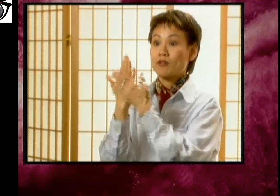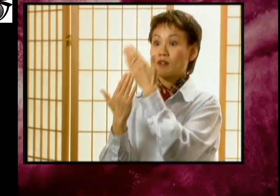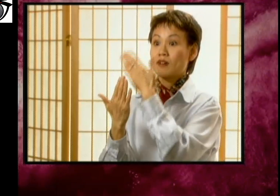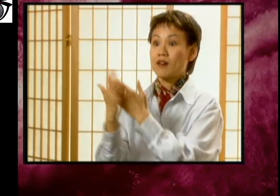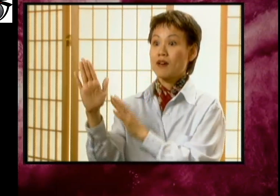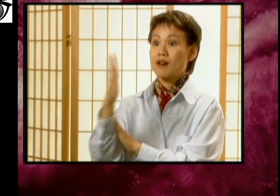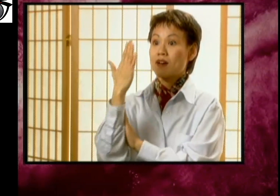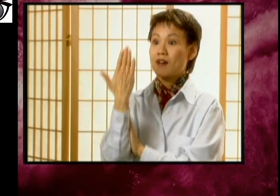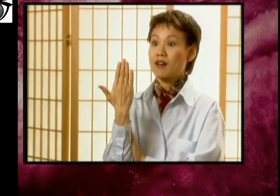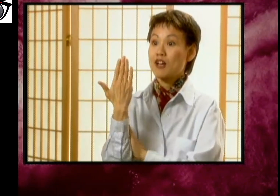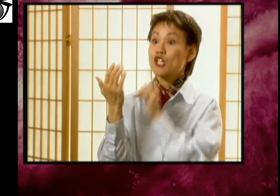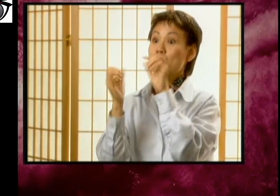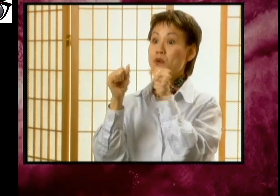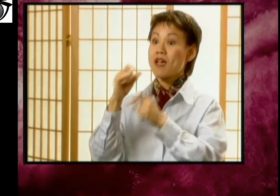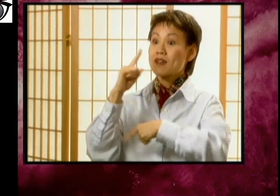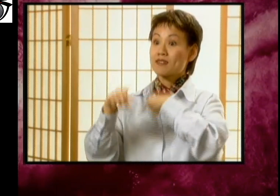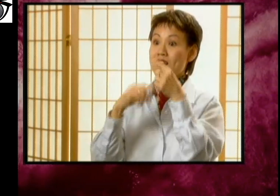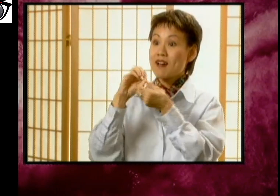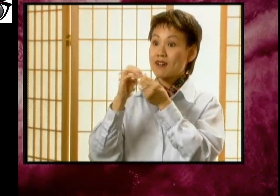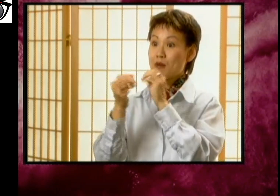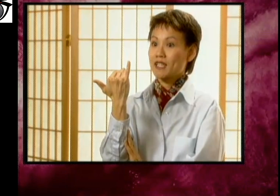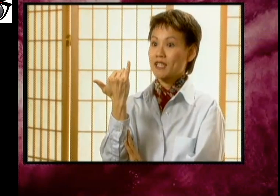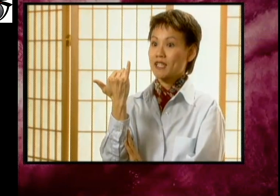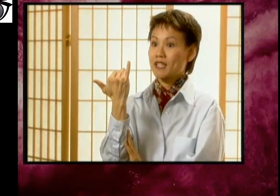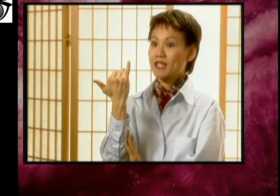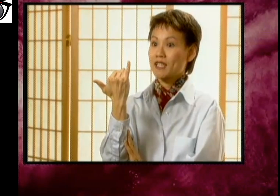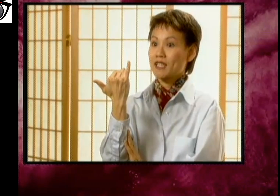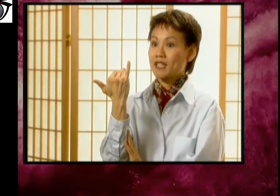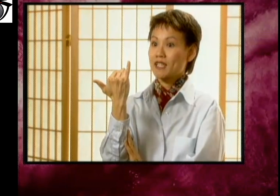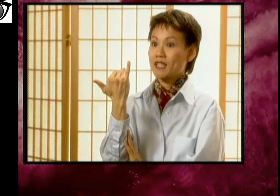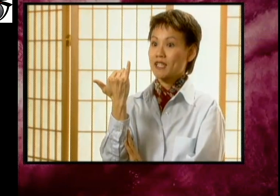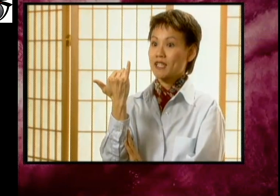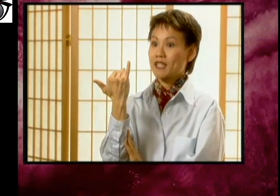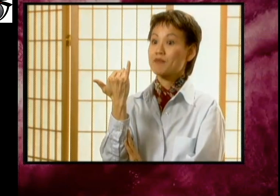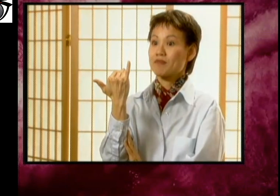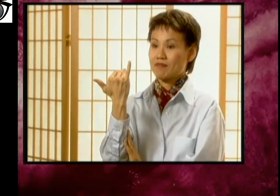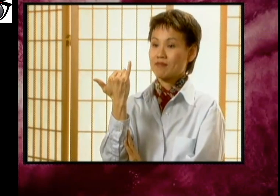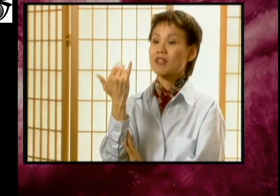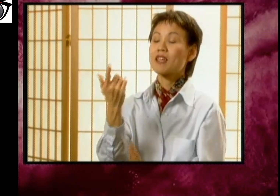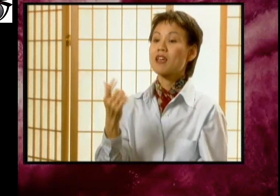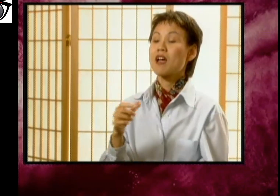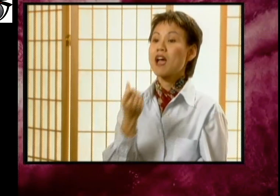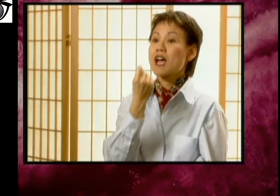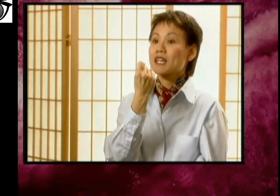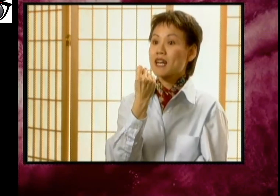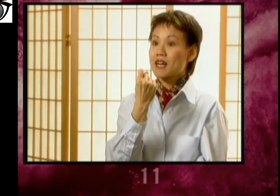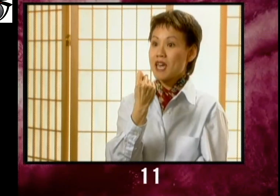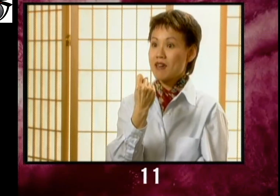hand, and with your palm facing back, you can sign the numbers through 15.